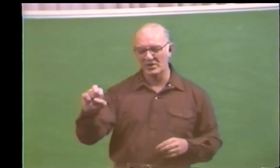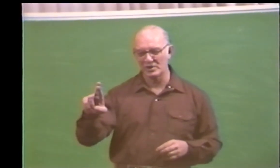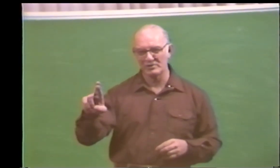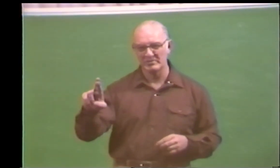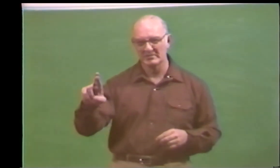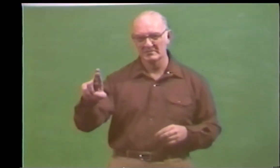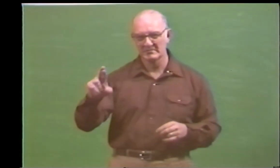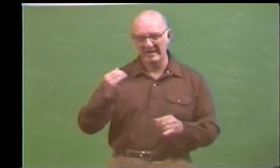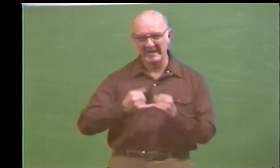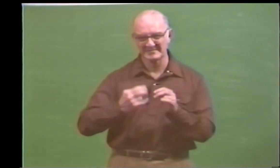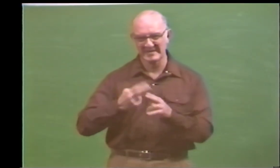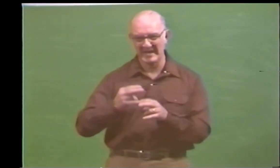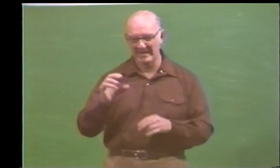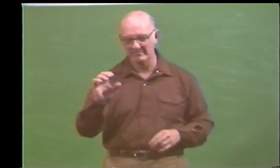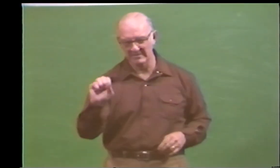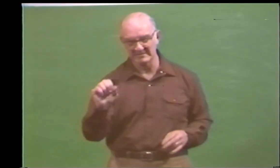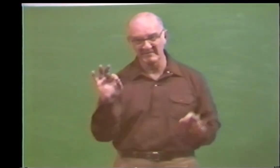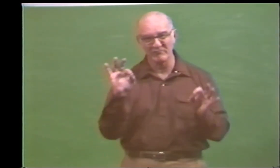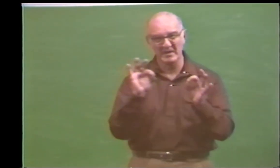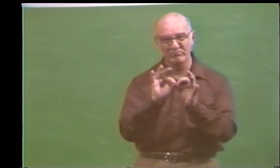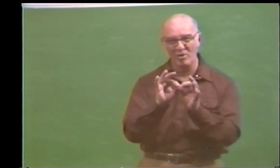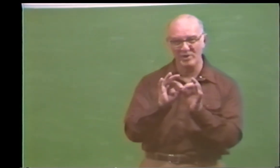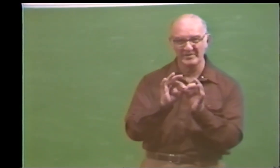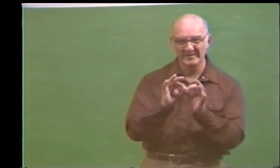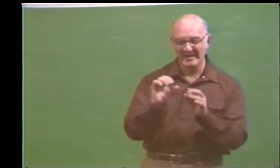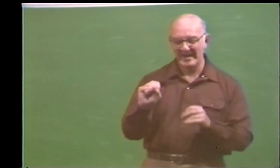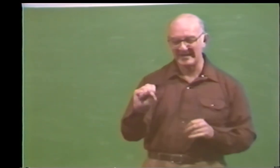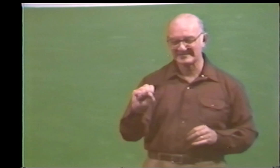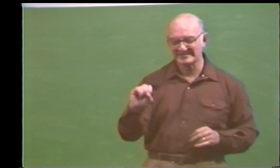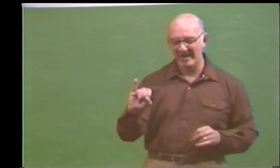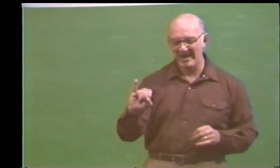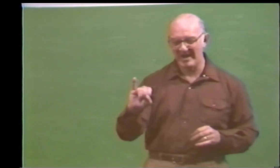Singer, last name, it's very important,